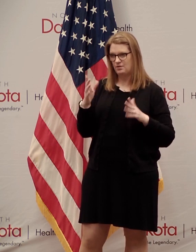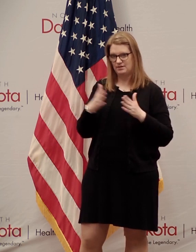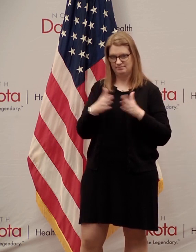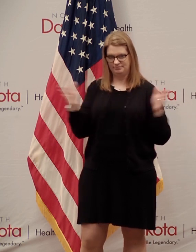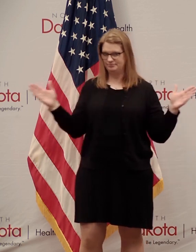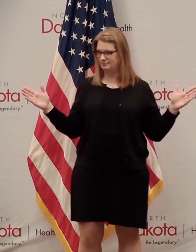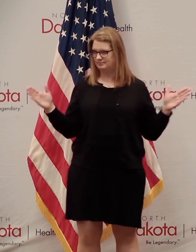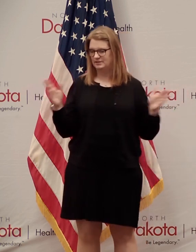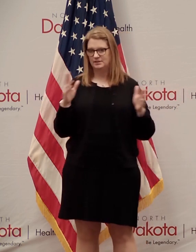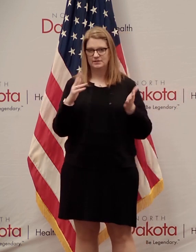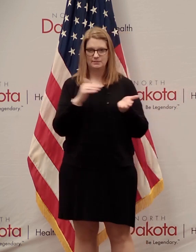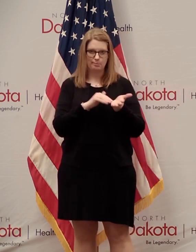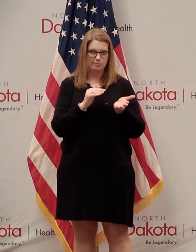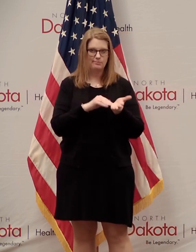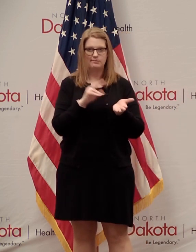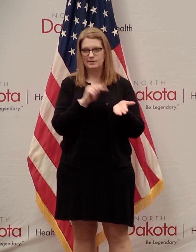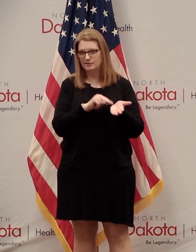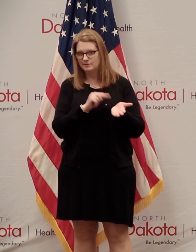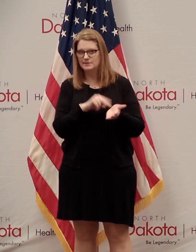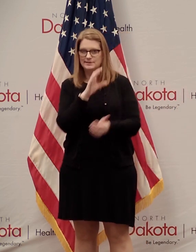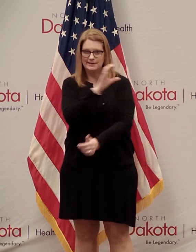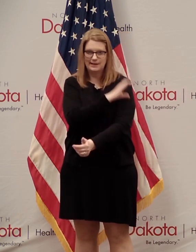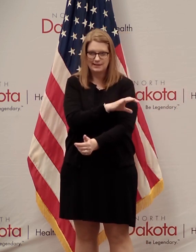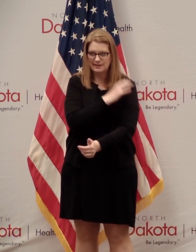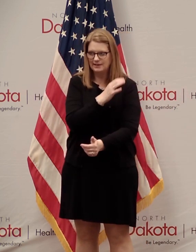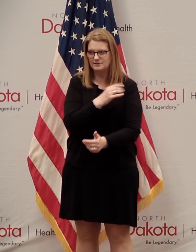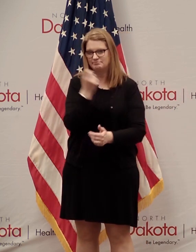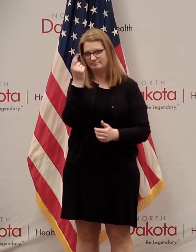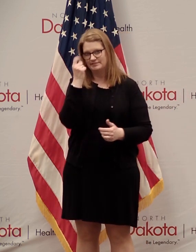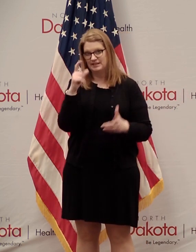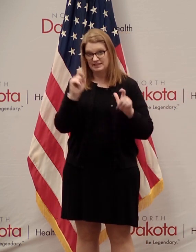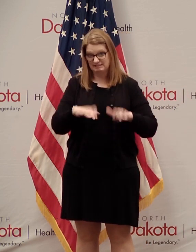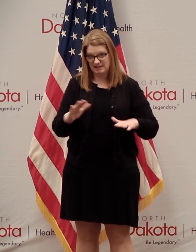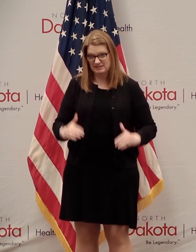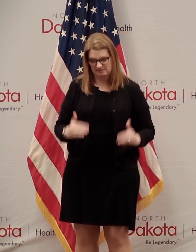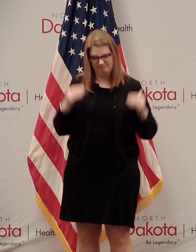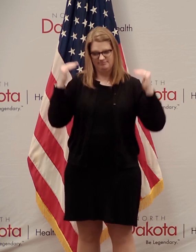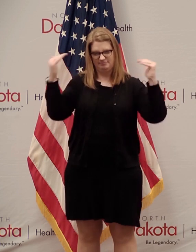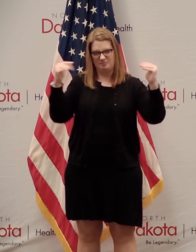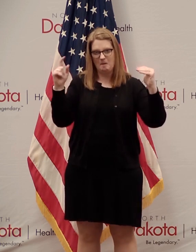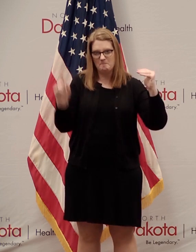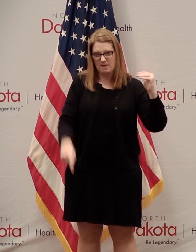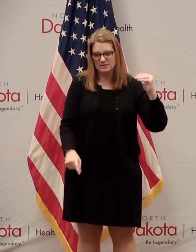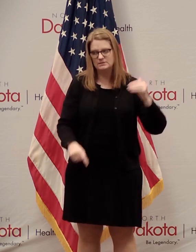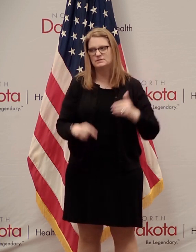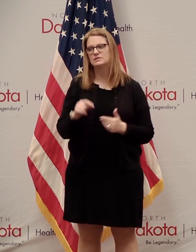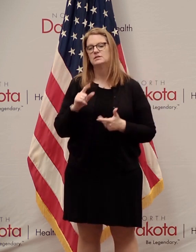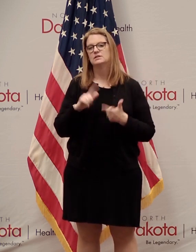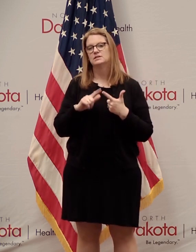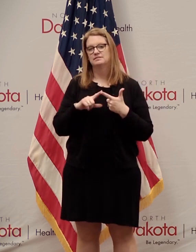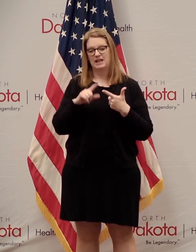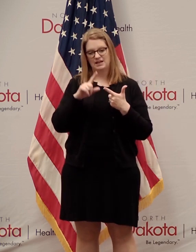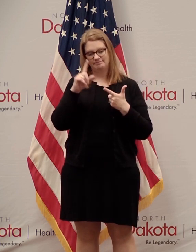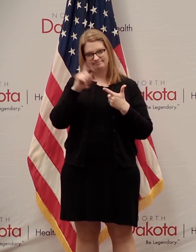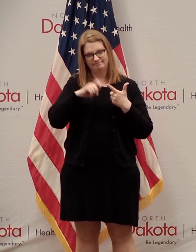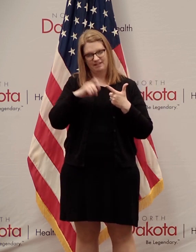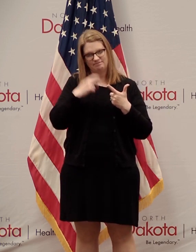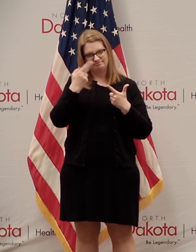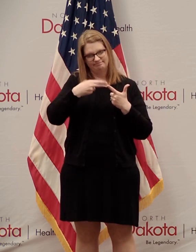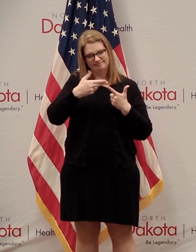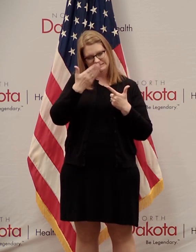all the providers, all the individuals. We've got to get our testing numbers up if we want to get reopened. Contact tracing, you know, we've announced